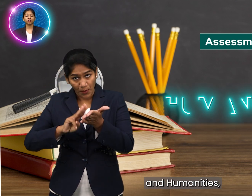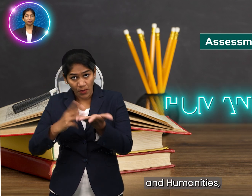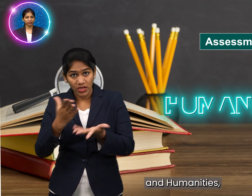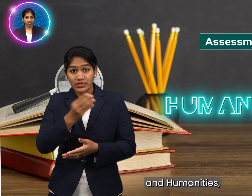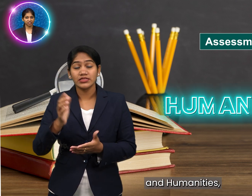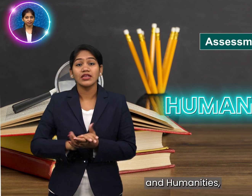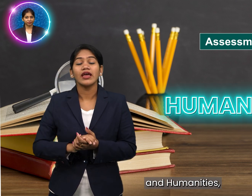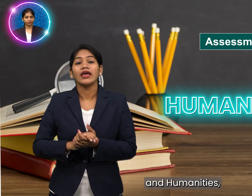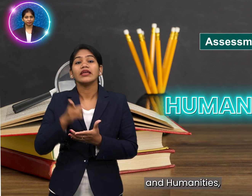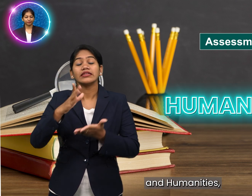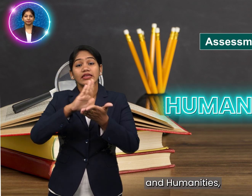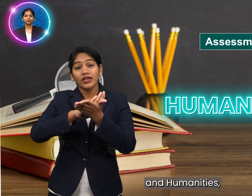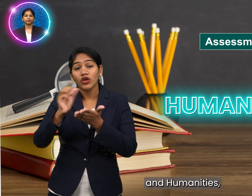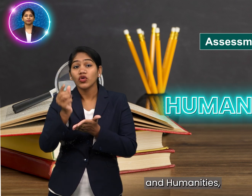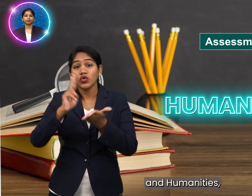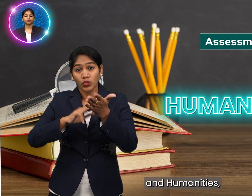and humanities.